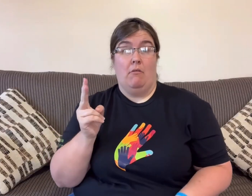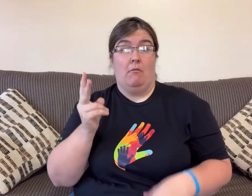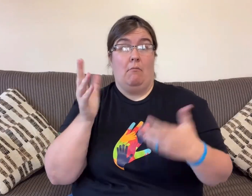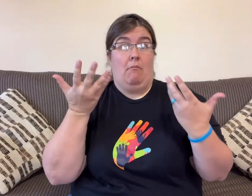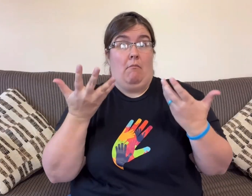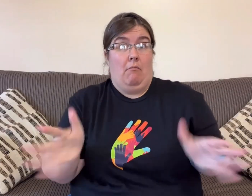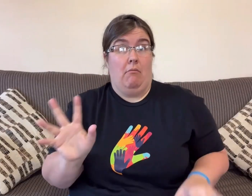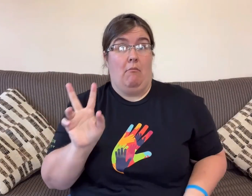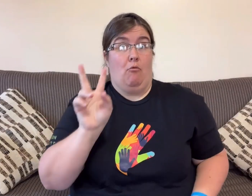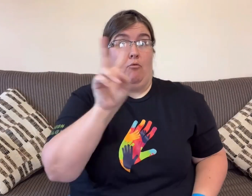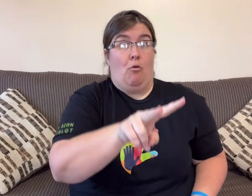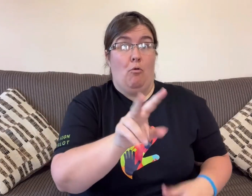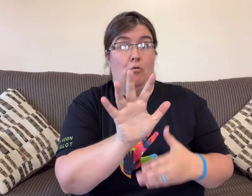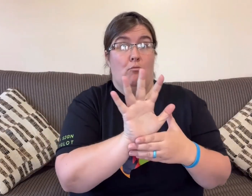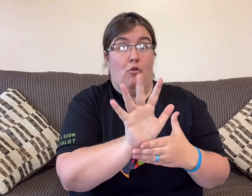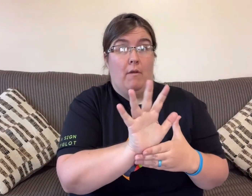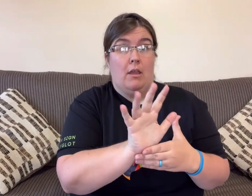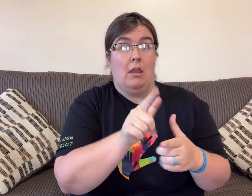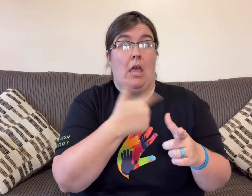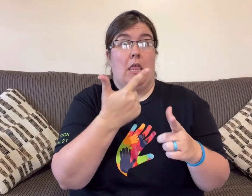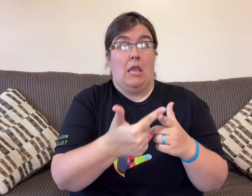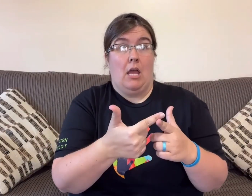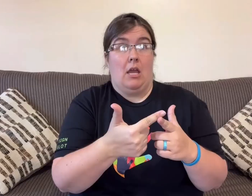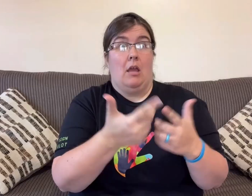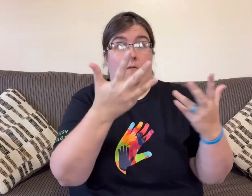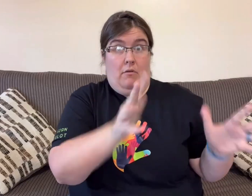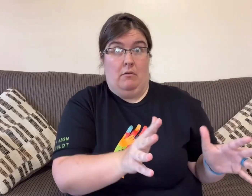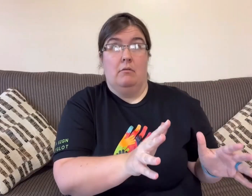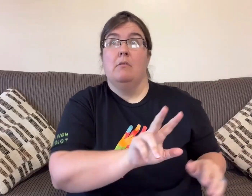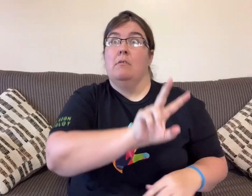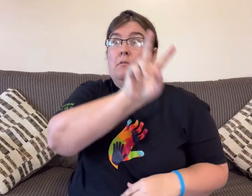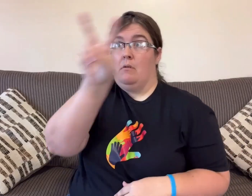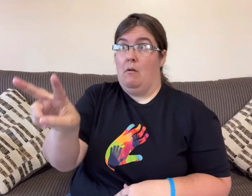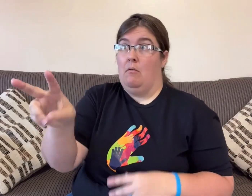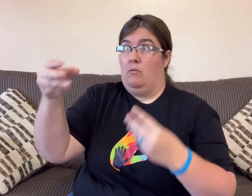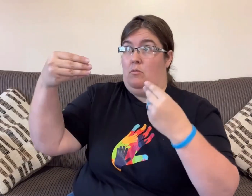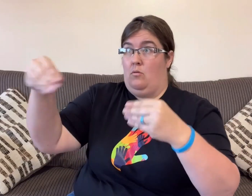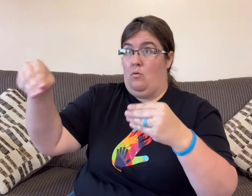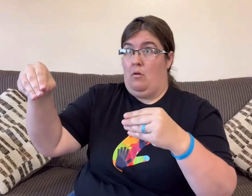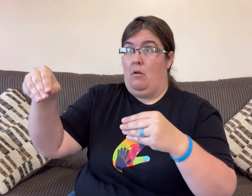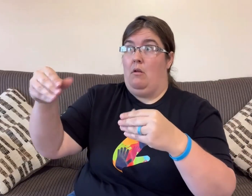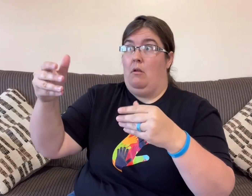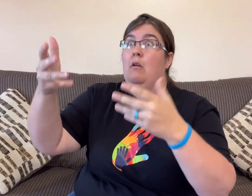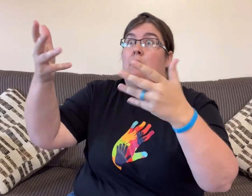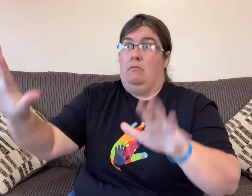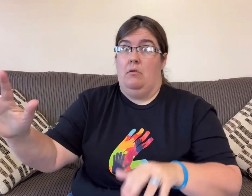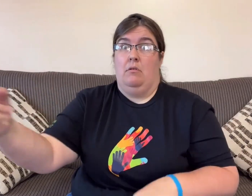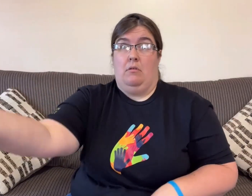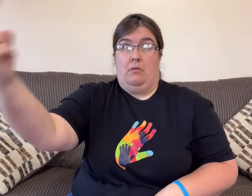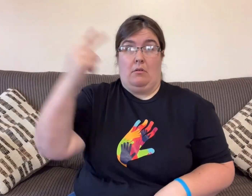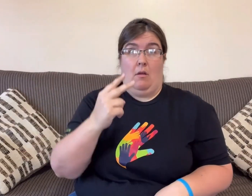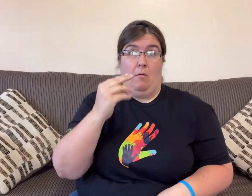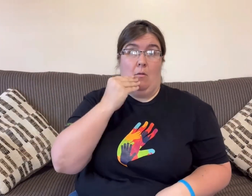I went finish go, and then we went finish go to the store, and then when we were finished, we came